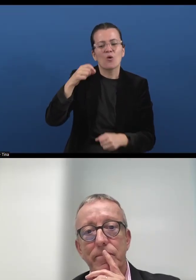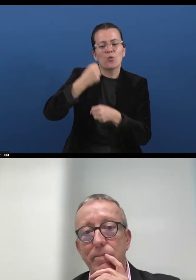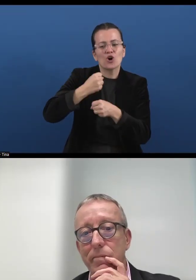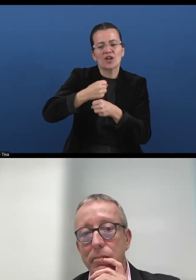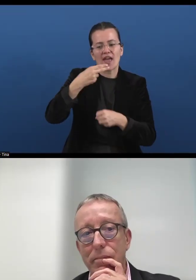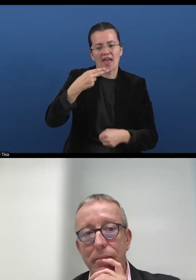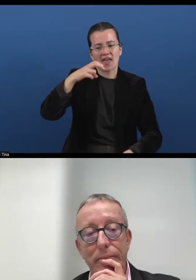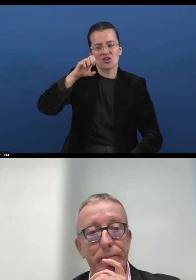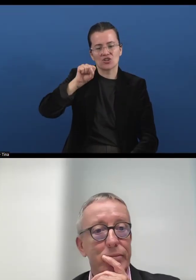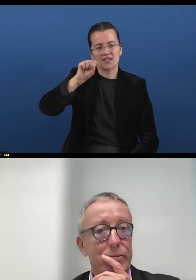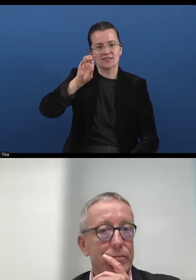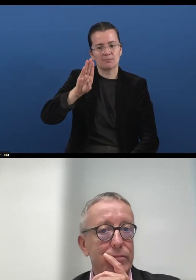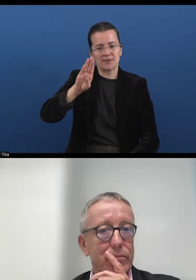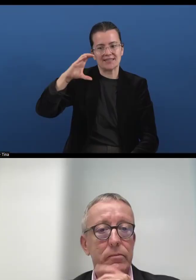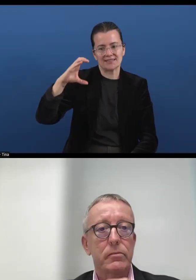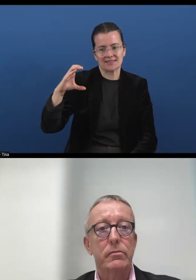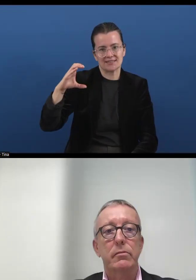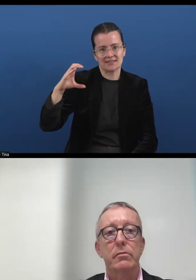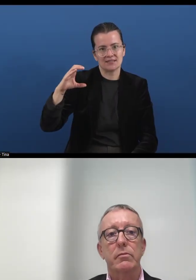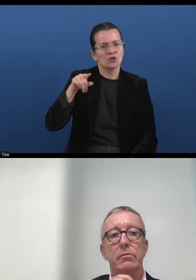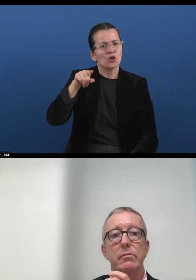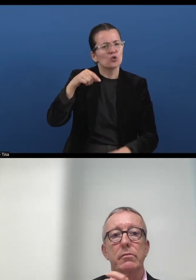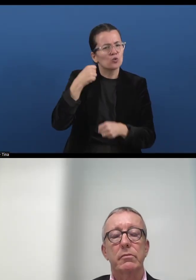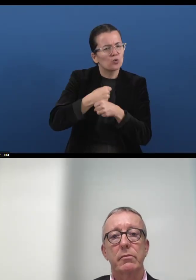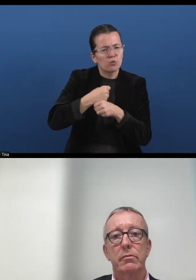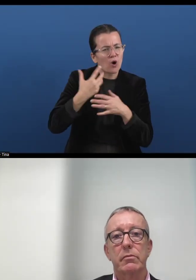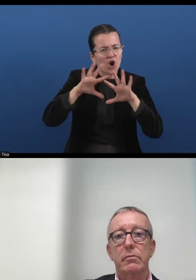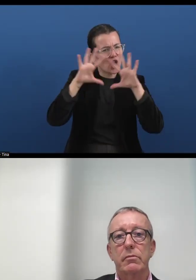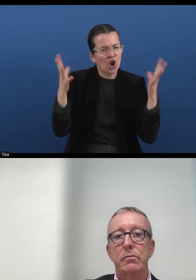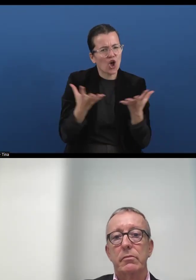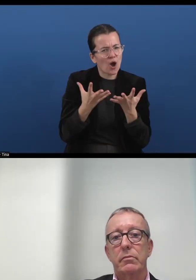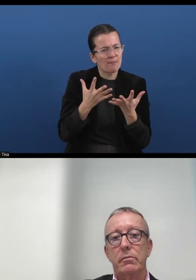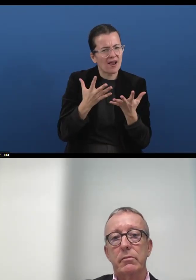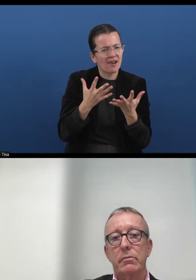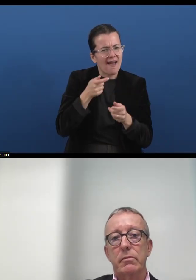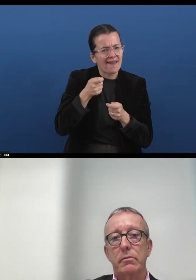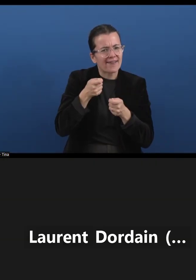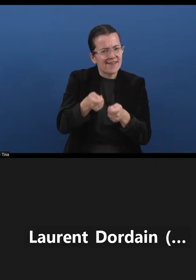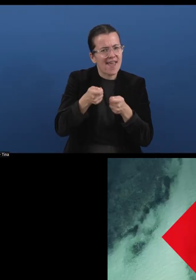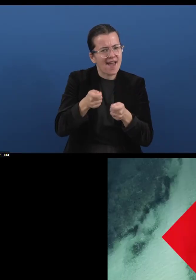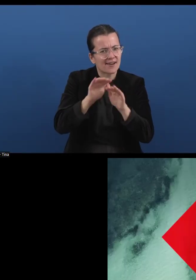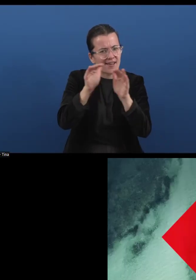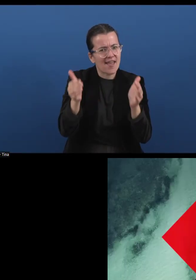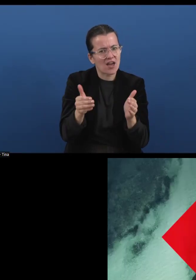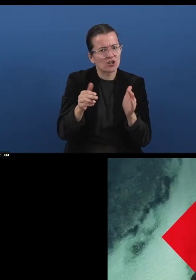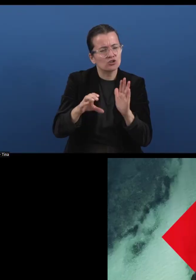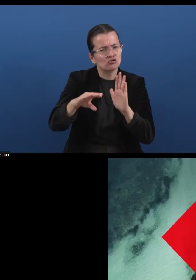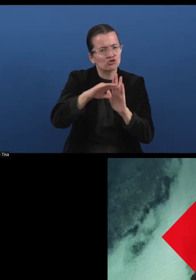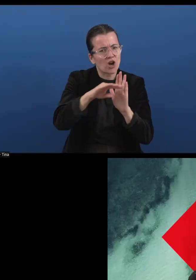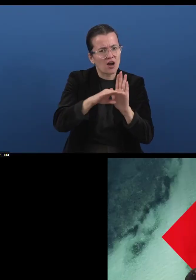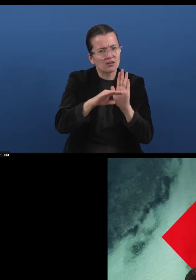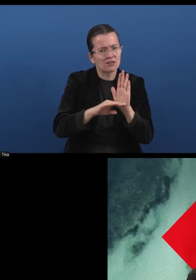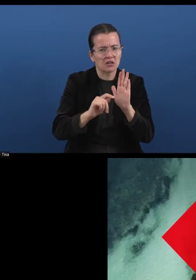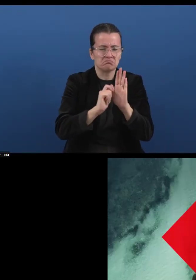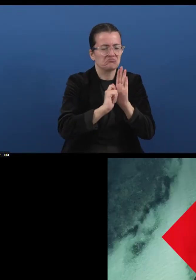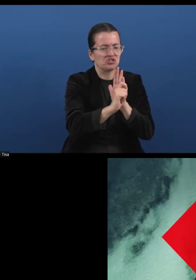it about, and what does it mean for HSBC colleagues who have a dependent with a disability? Over to you, Joe.